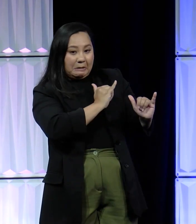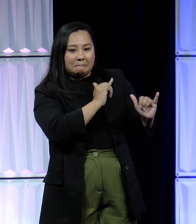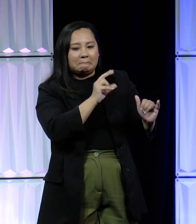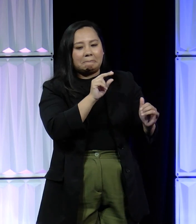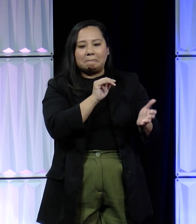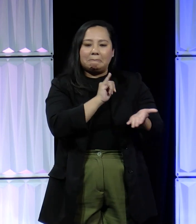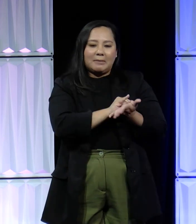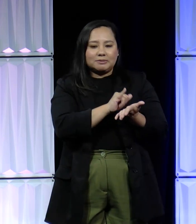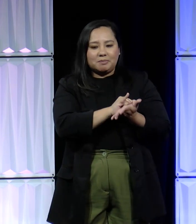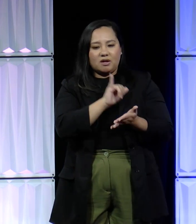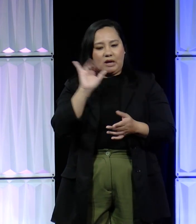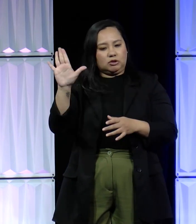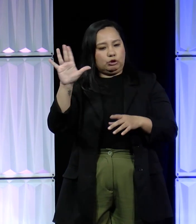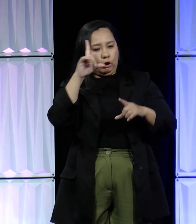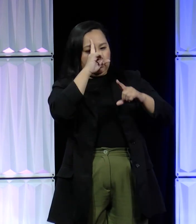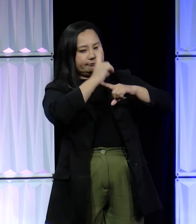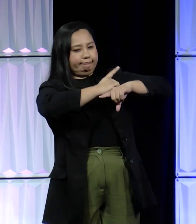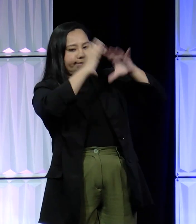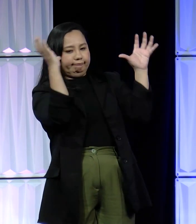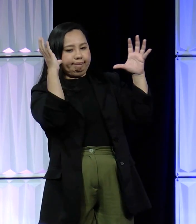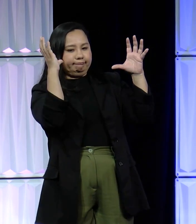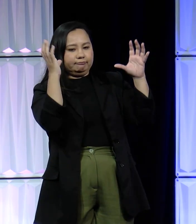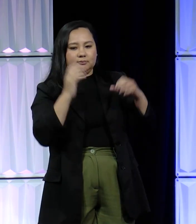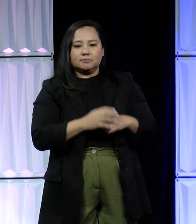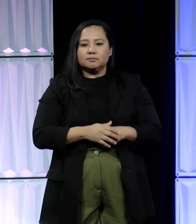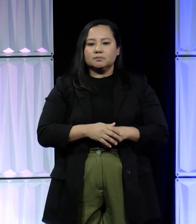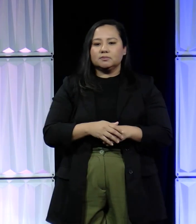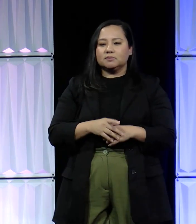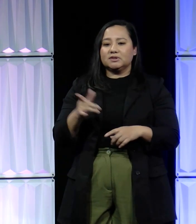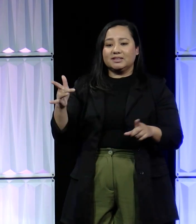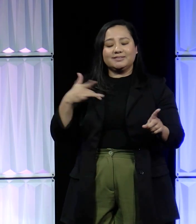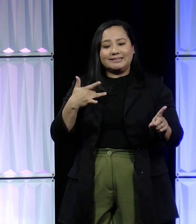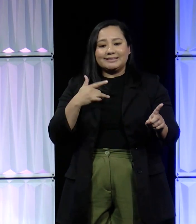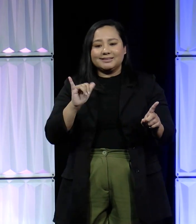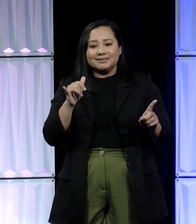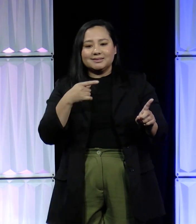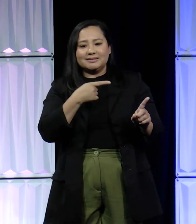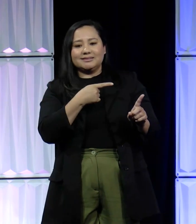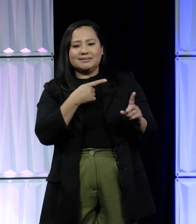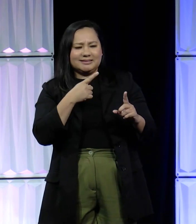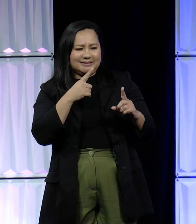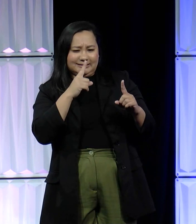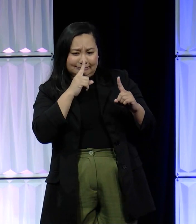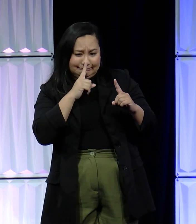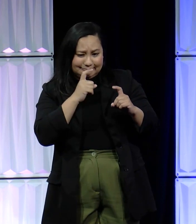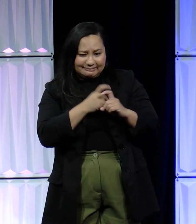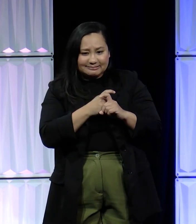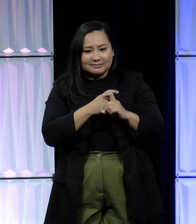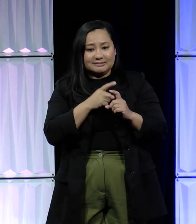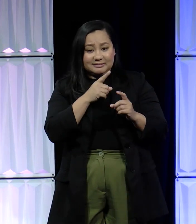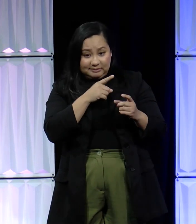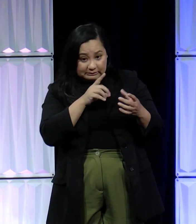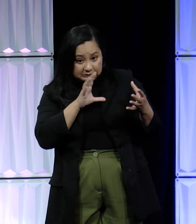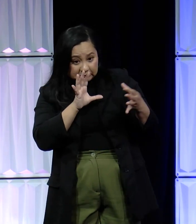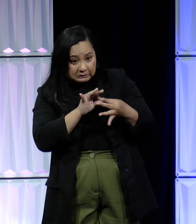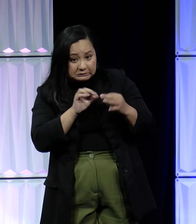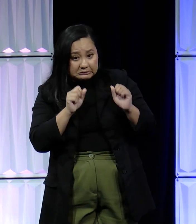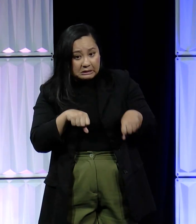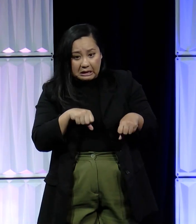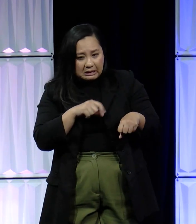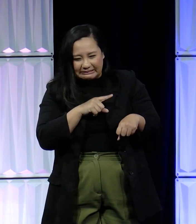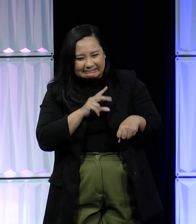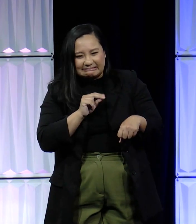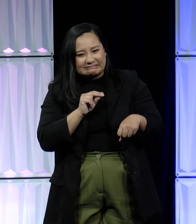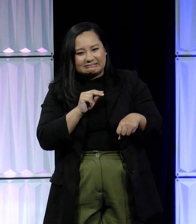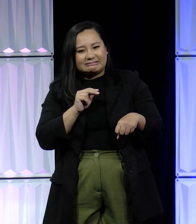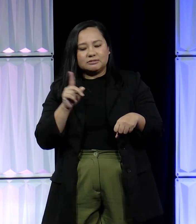any way, no possibility of feelings more complex than pity, no possibility of a connection as human equals. Like